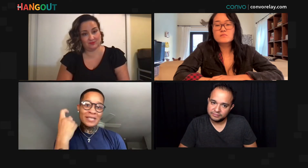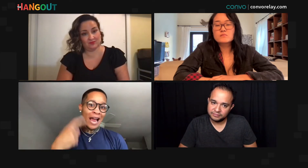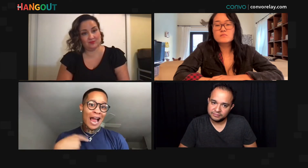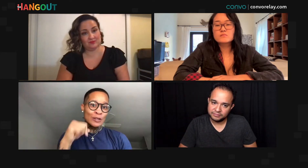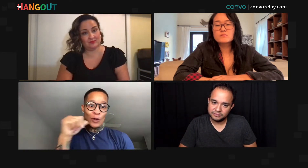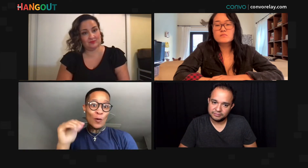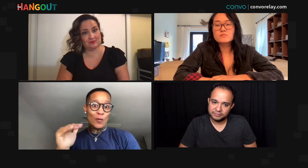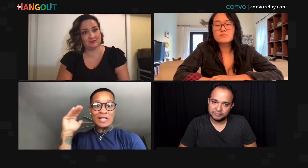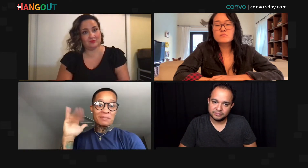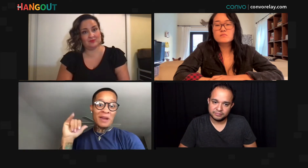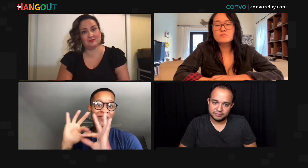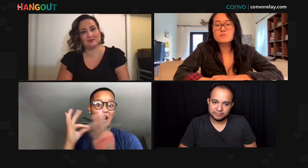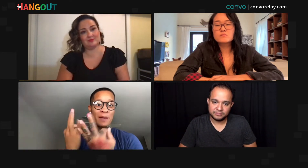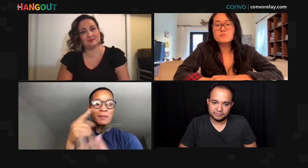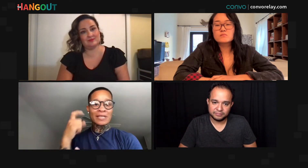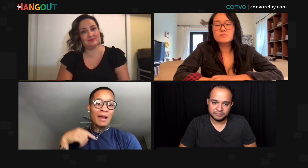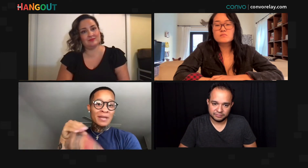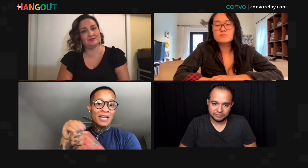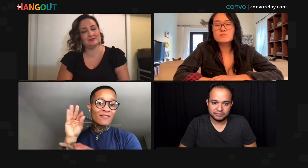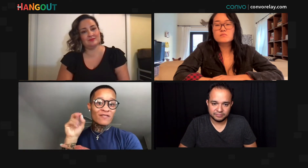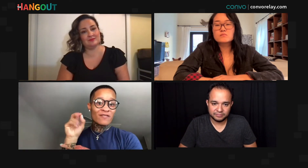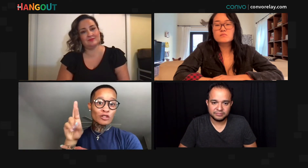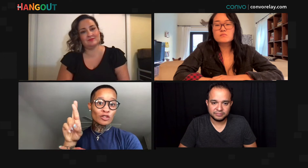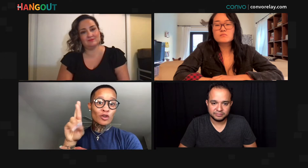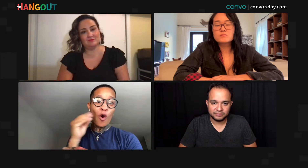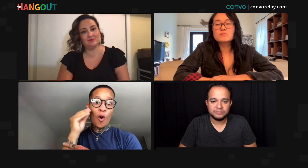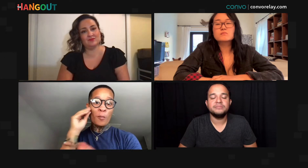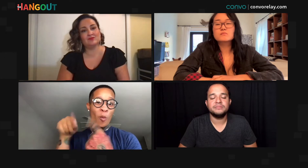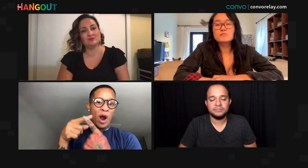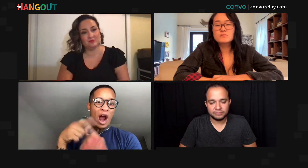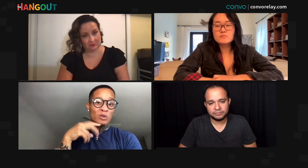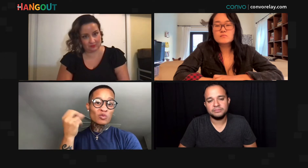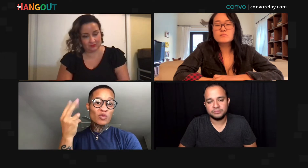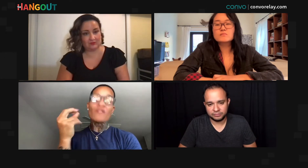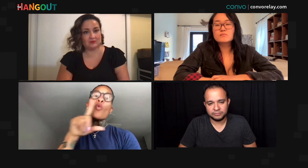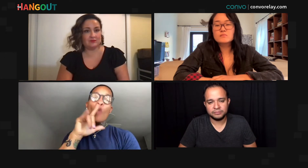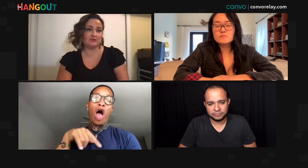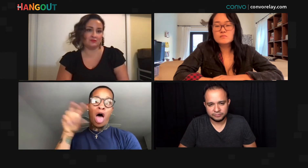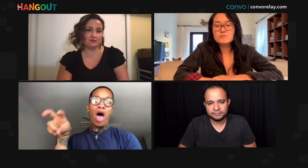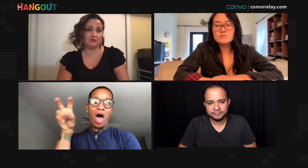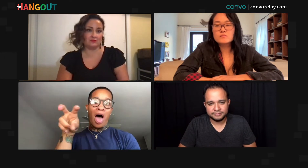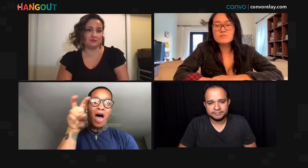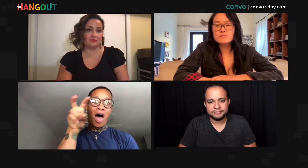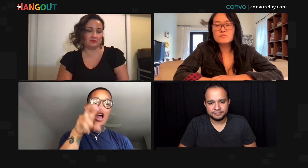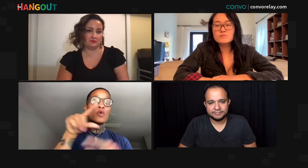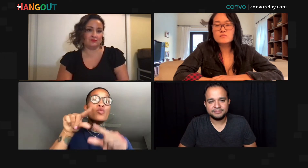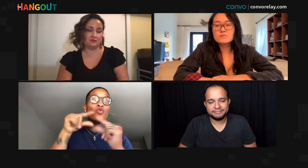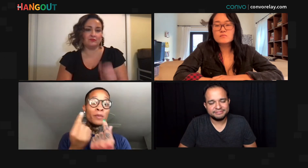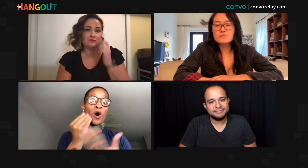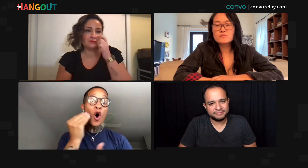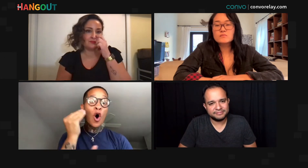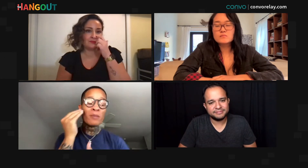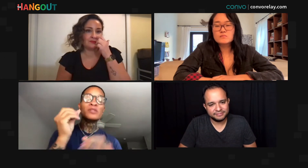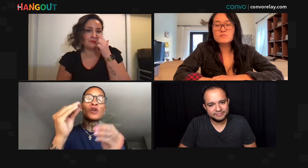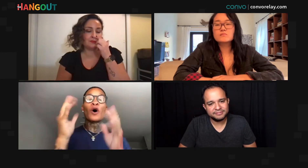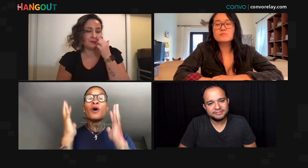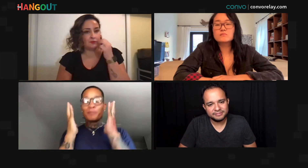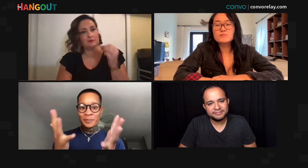of tradition. And I wasn't raised by my family. I was in foster care when I was 12. I really moved around to different group